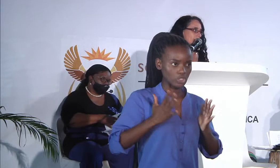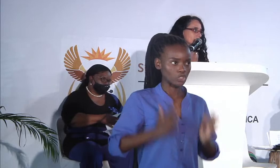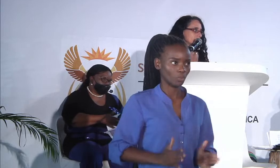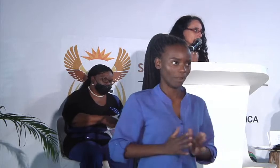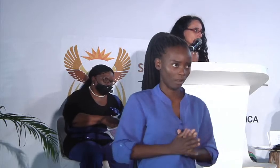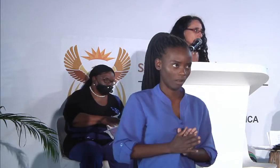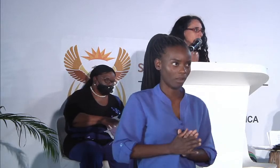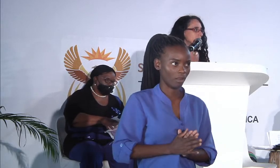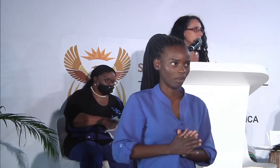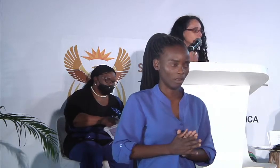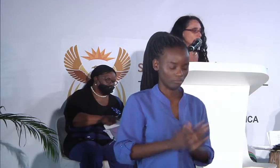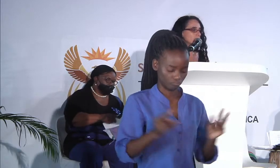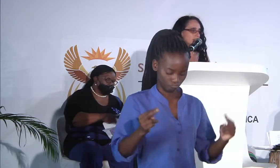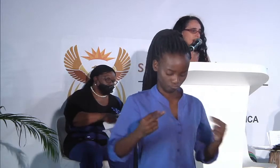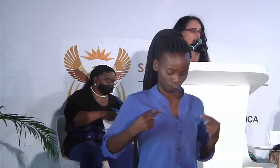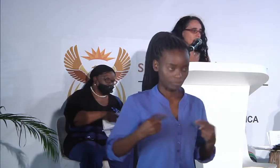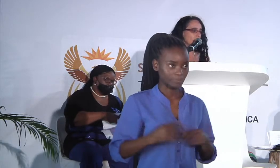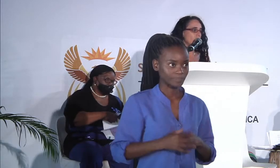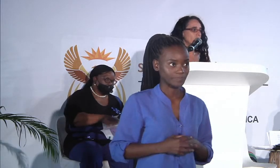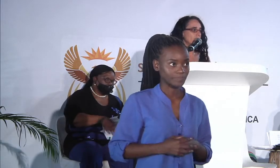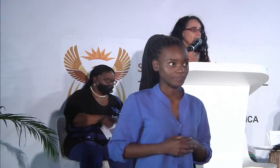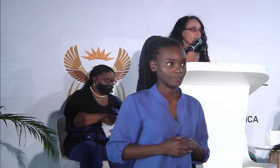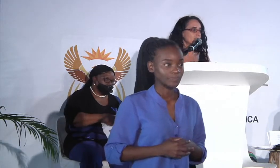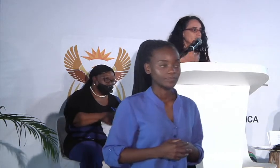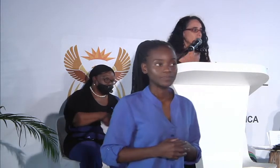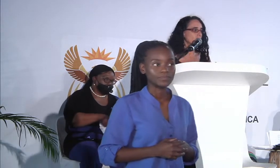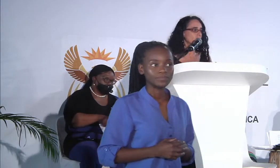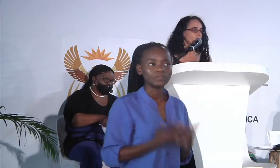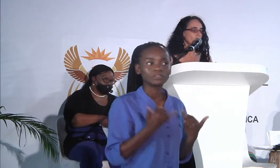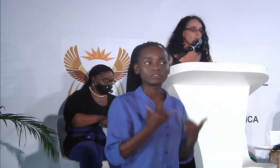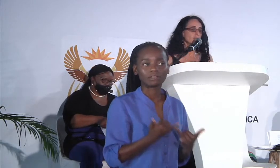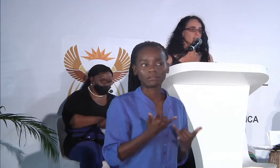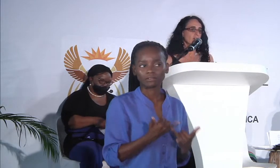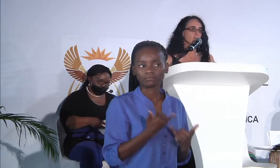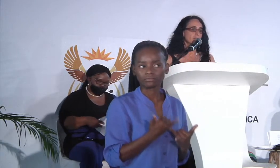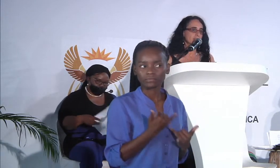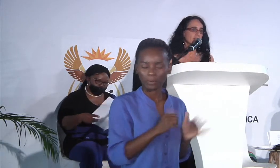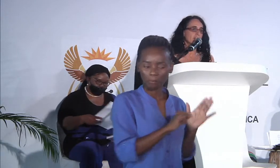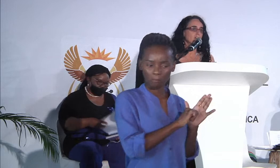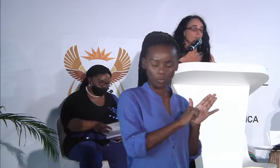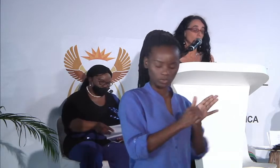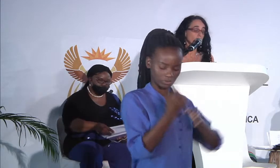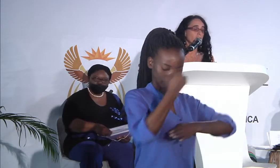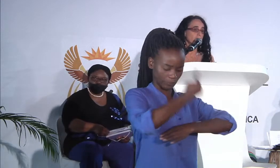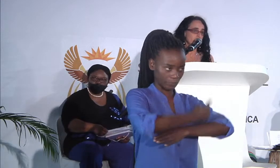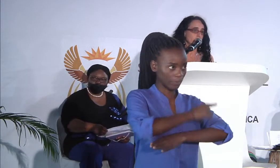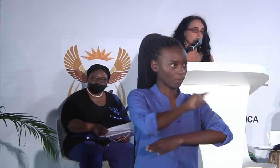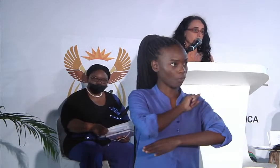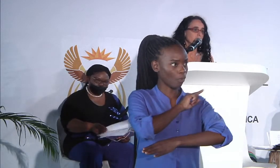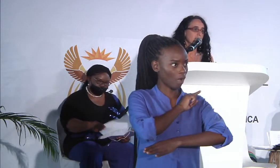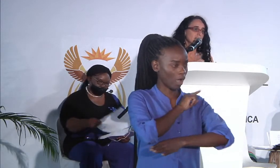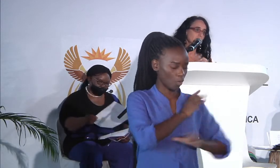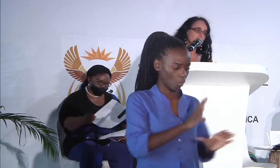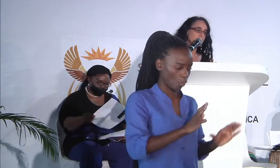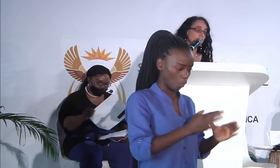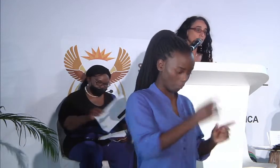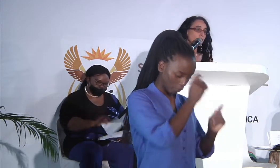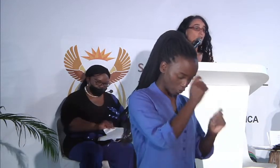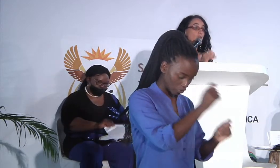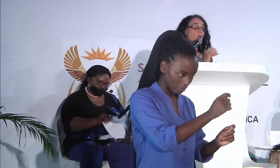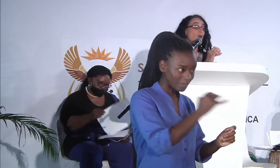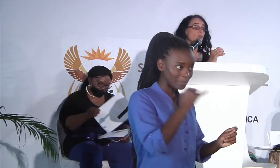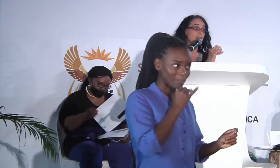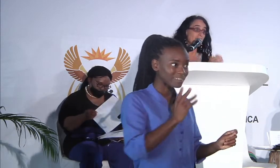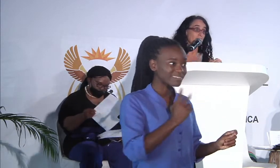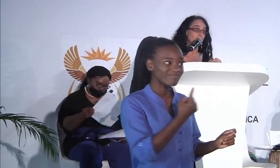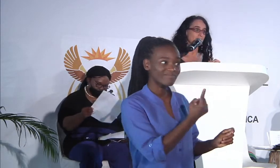today is an important day of a recognition not only of a particular group of people, that is people who